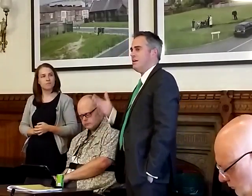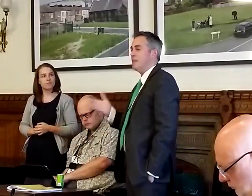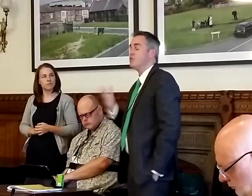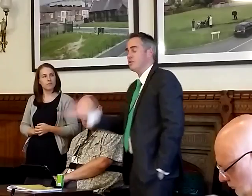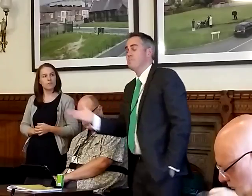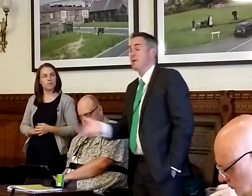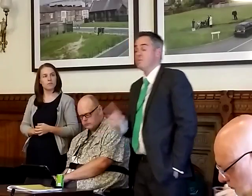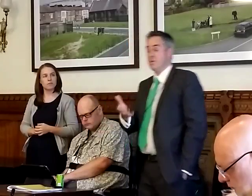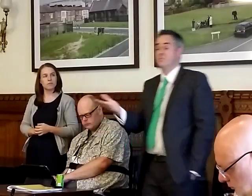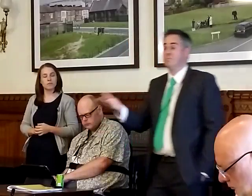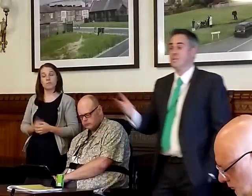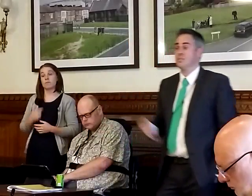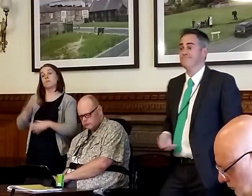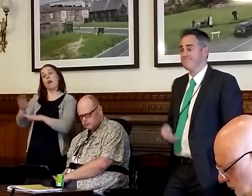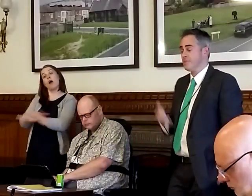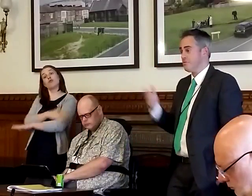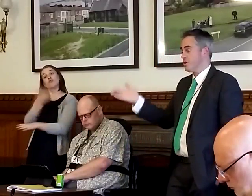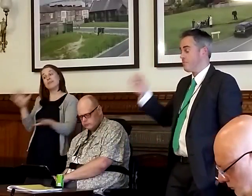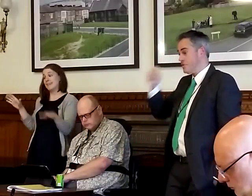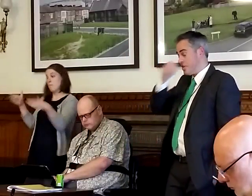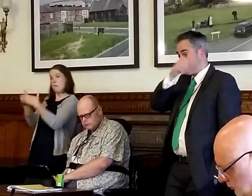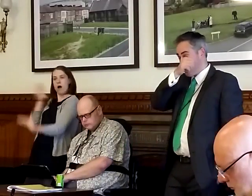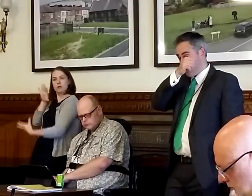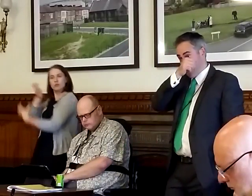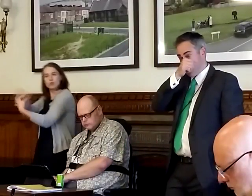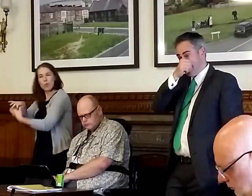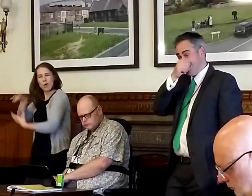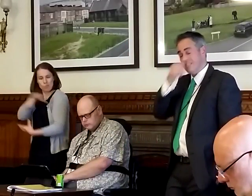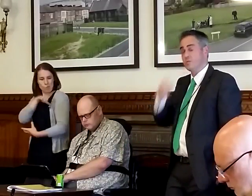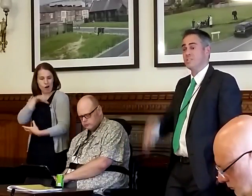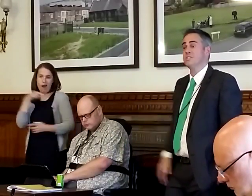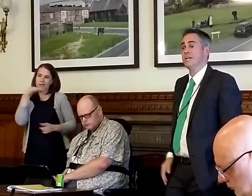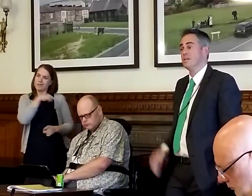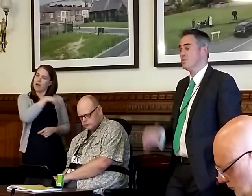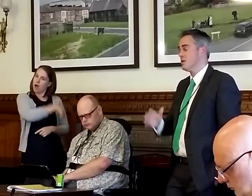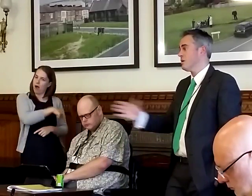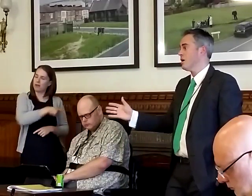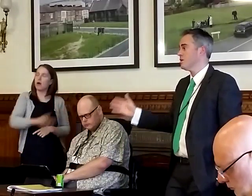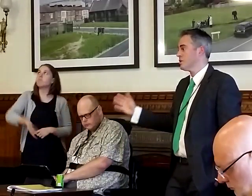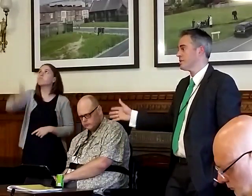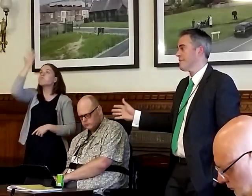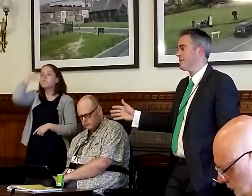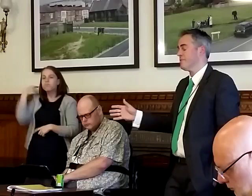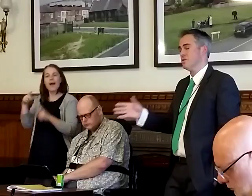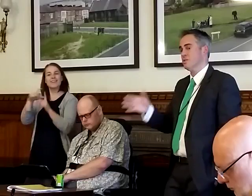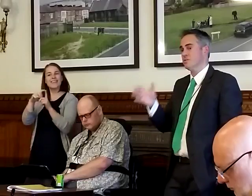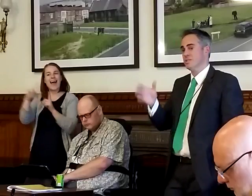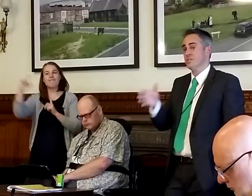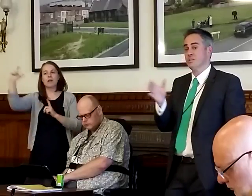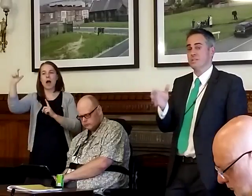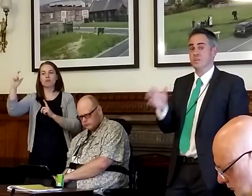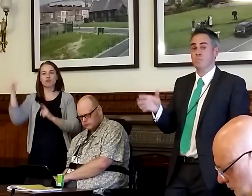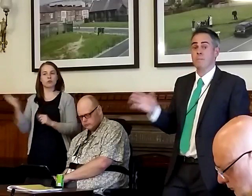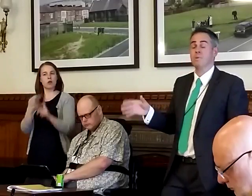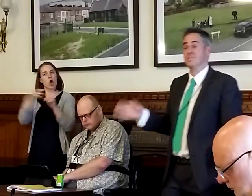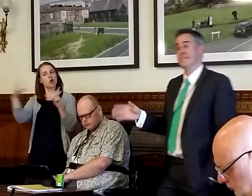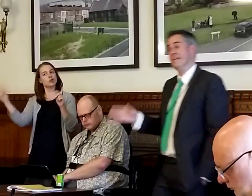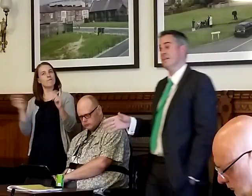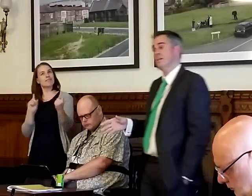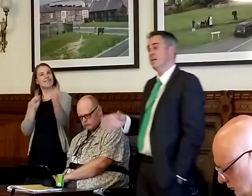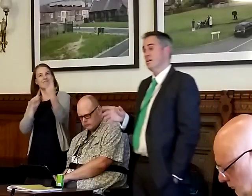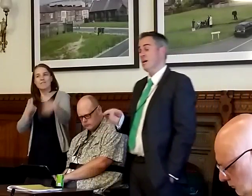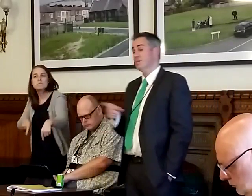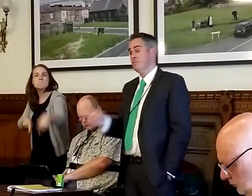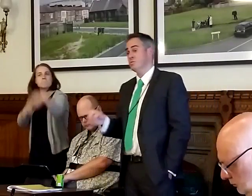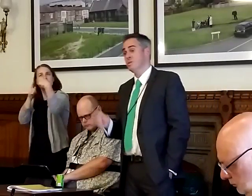Greens, I joined the Green Party because of my son. After a confrontation with David Cameron in 2010, I took a long, hard look at the manifestos and I said, look, there's only one